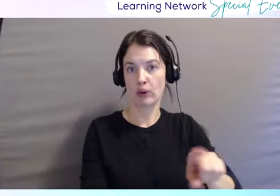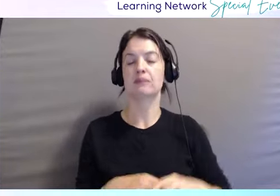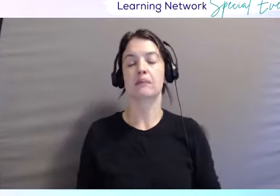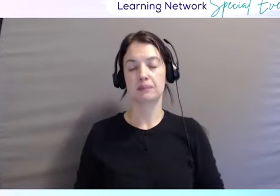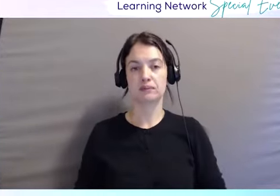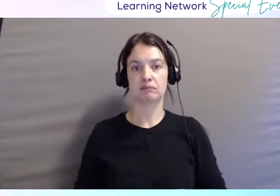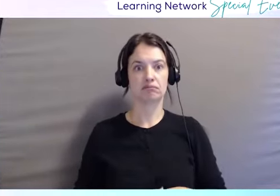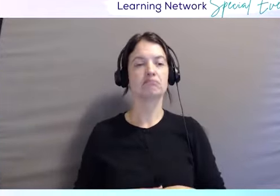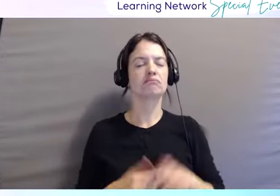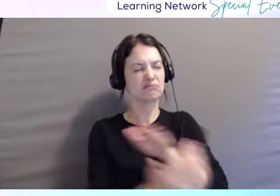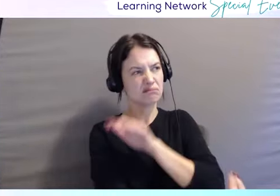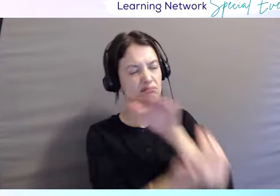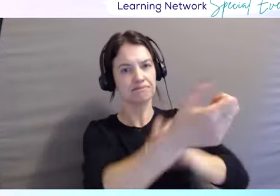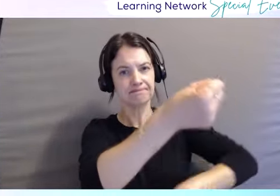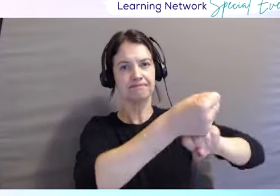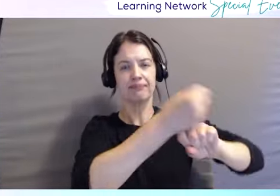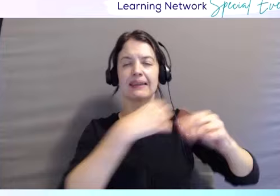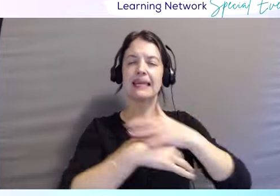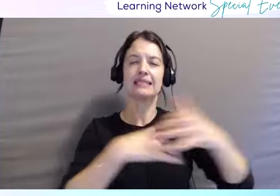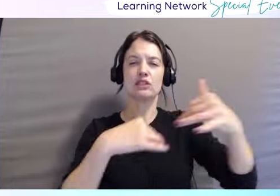with Indigenous feminists who are trying to further this work.